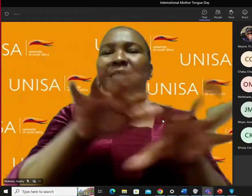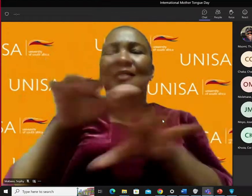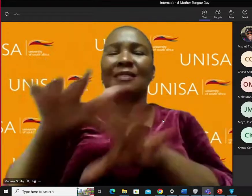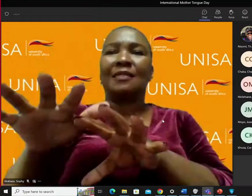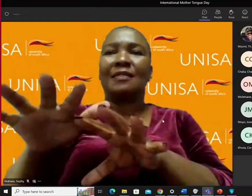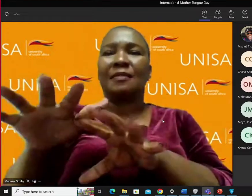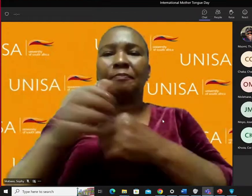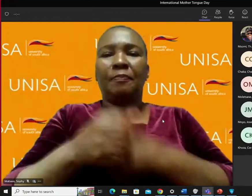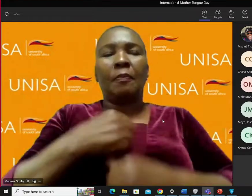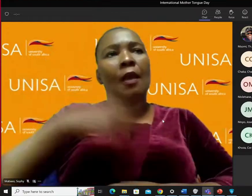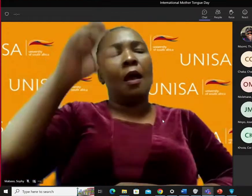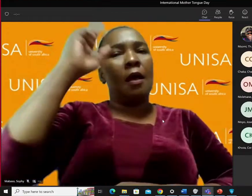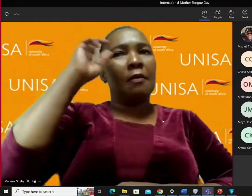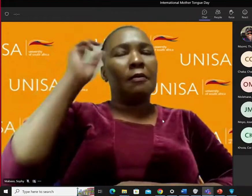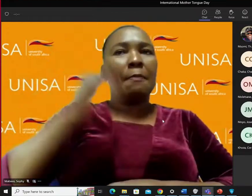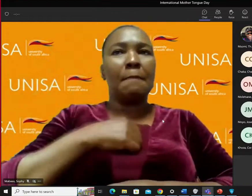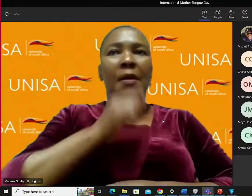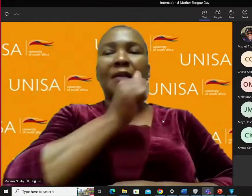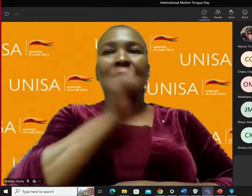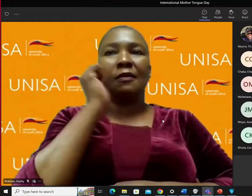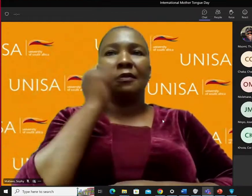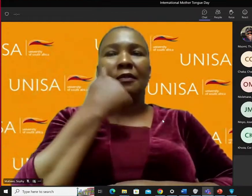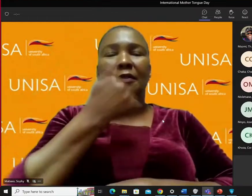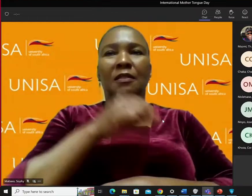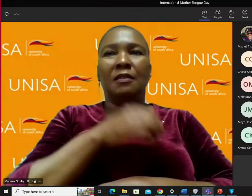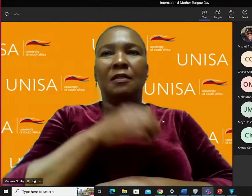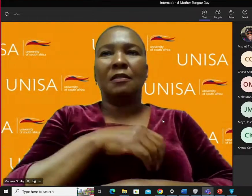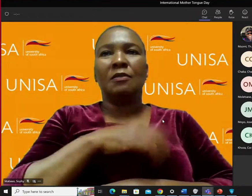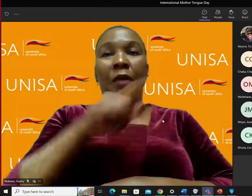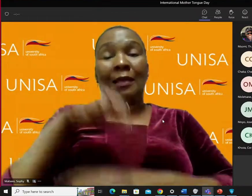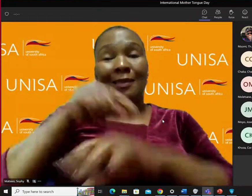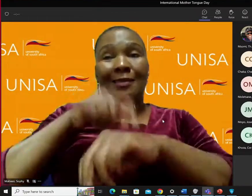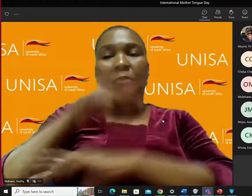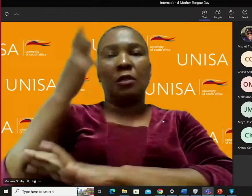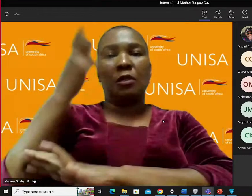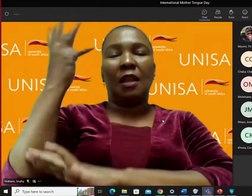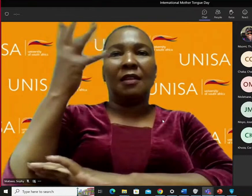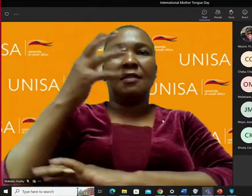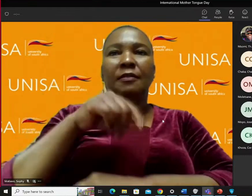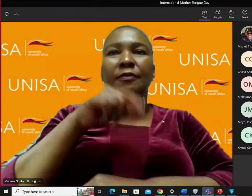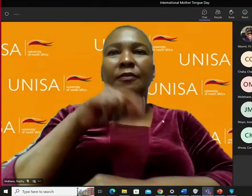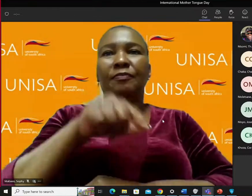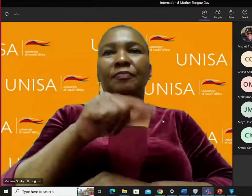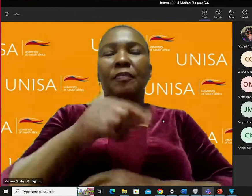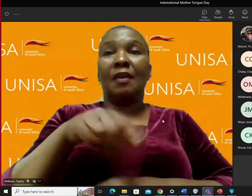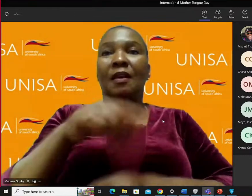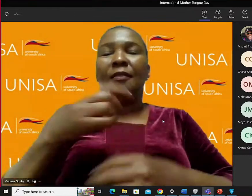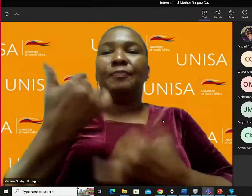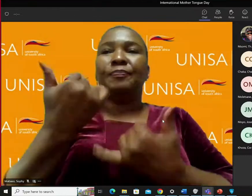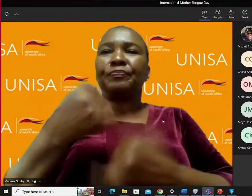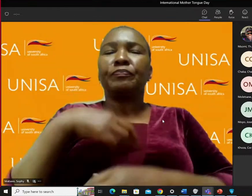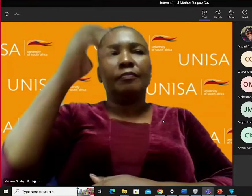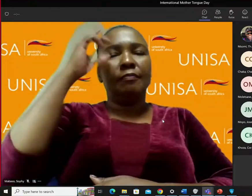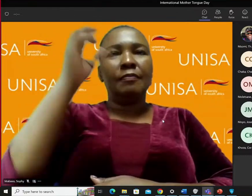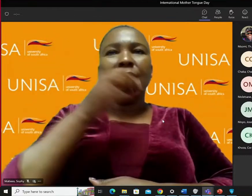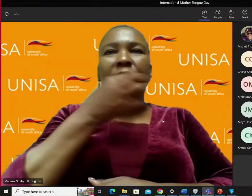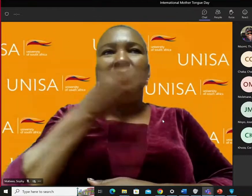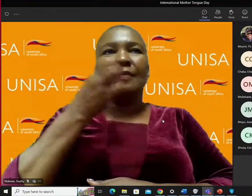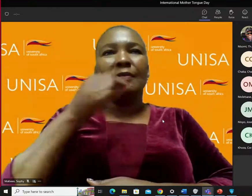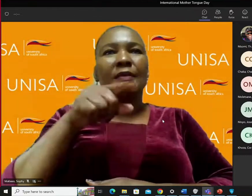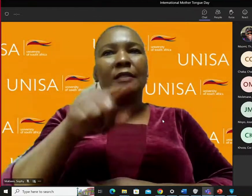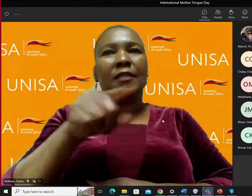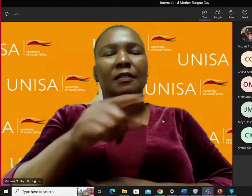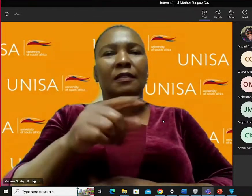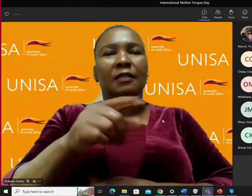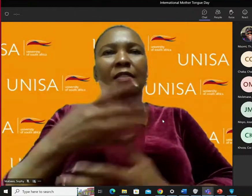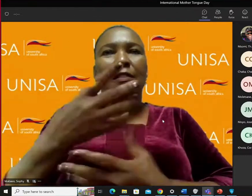I remember my aunt sharing, she was a lecturer as well. I'm sure there's lots of you lecturers here. And I remember her saying, she used to lecture at Forte,